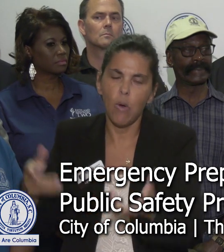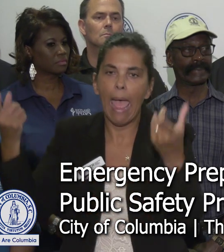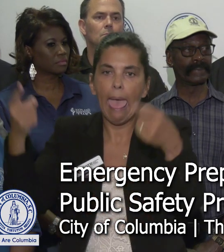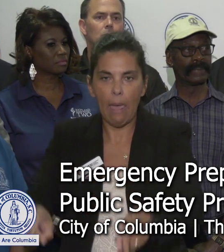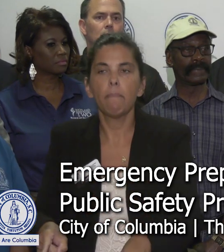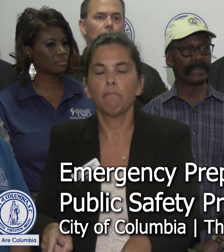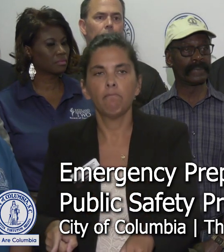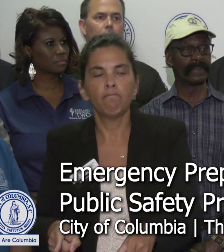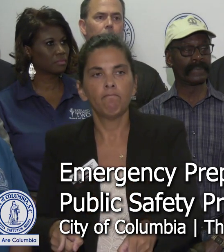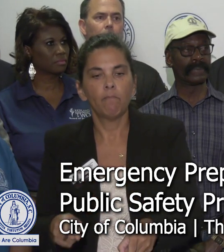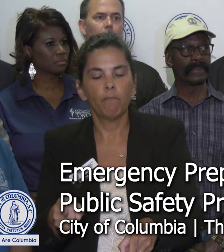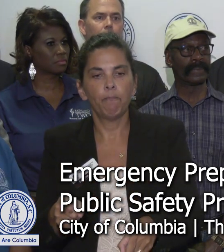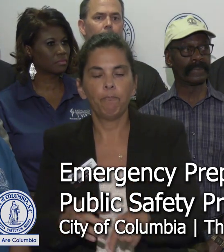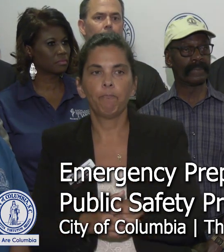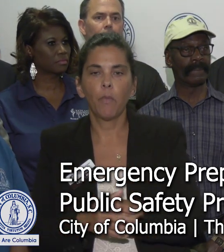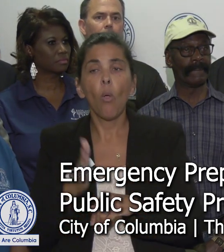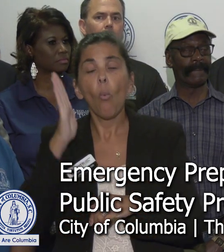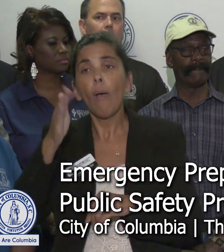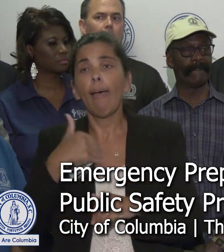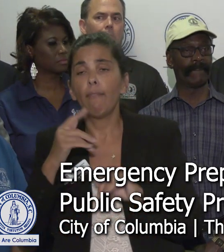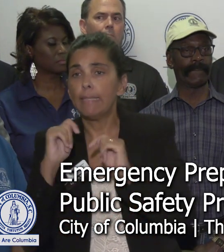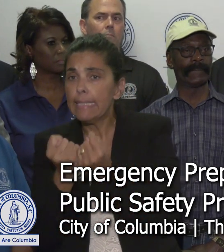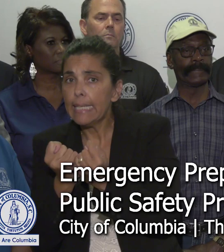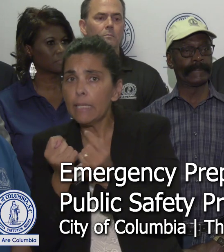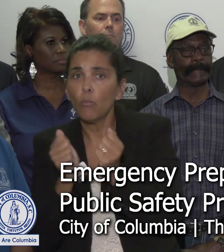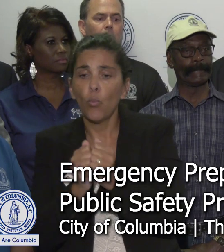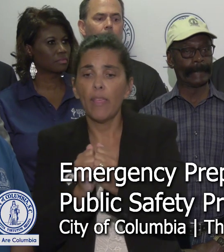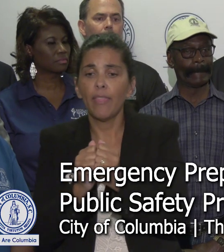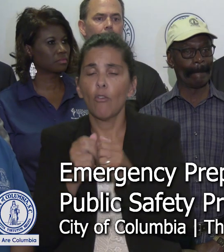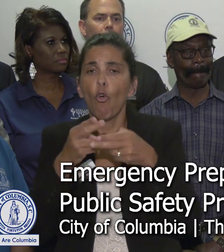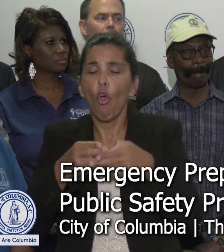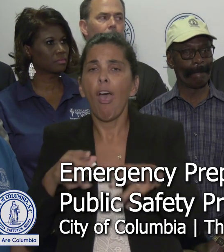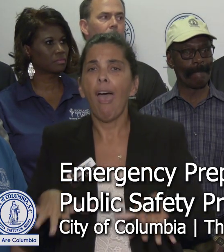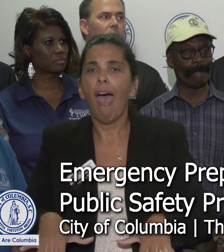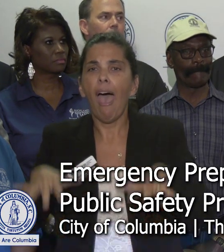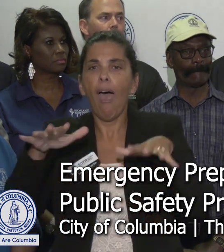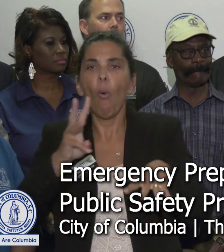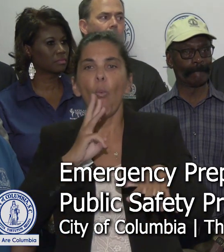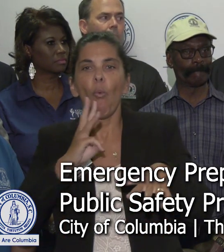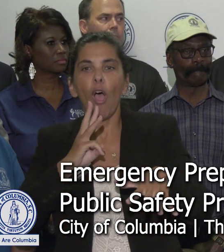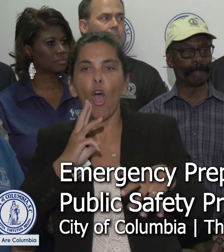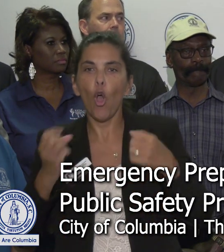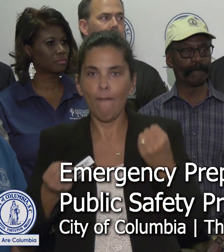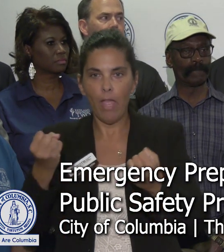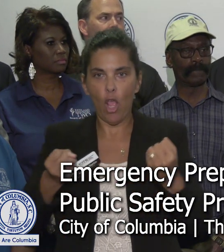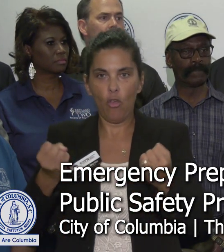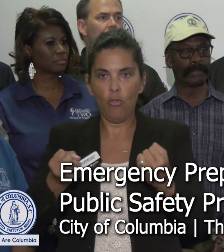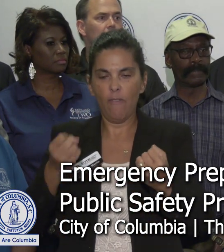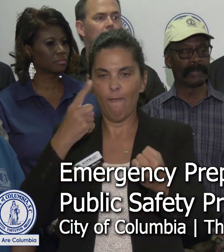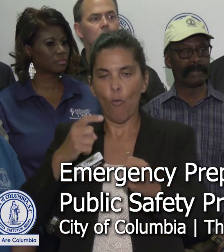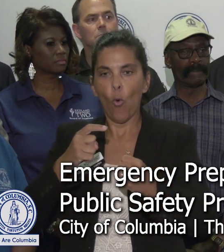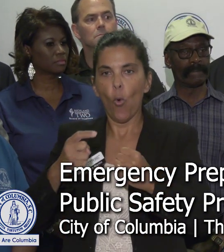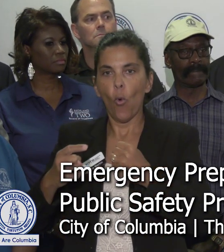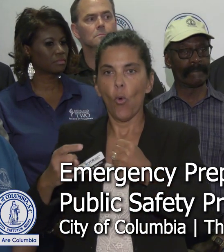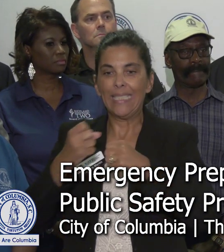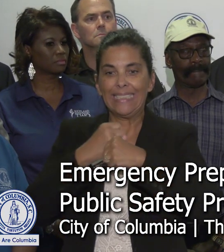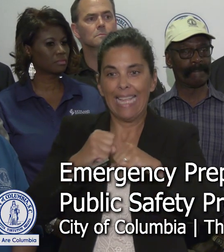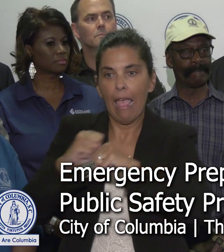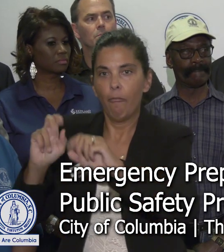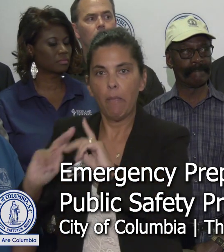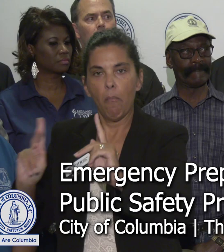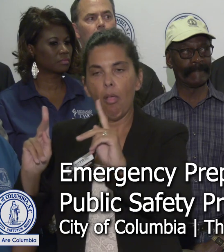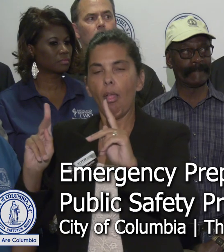expected. We will have teams with the high water vehicles for rescue purposes, along with the Sheriff's Department and the